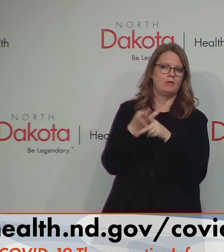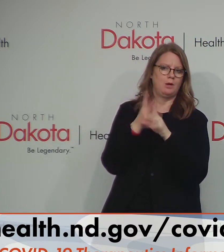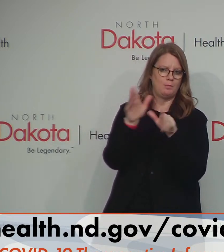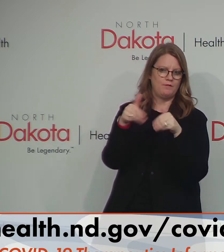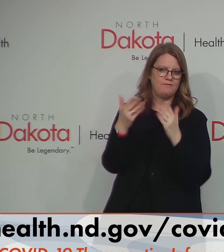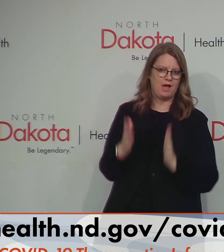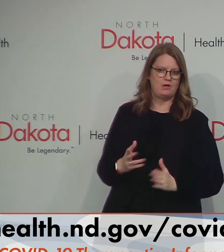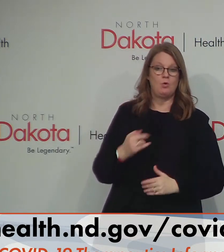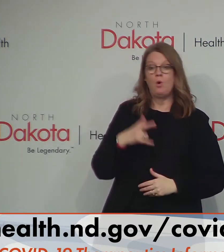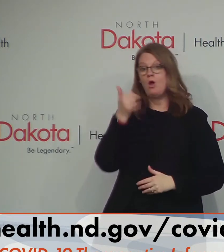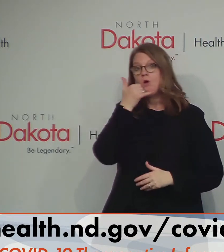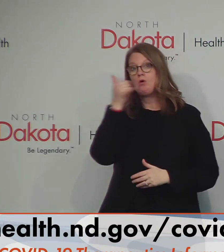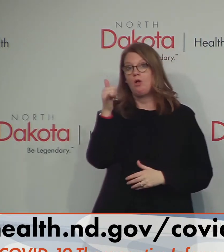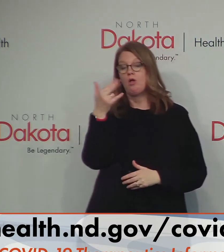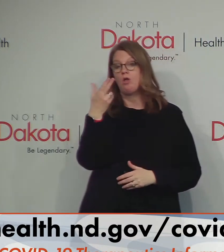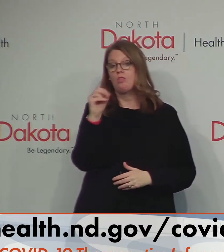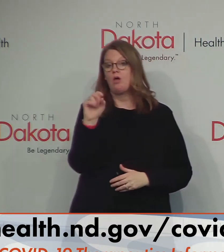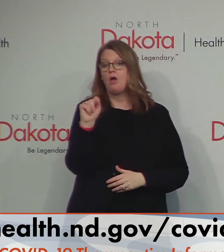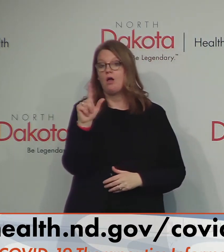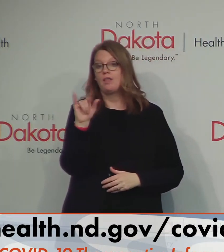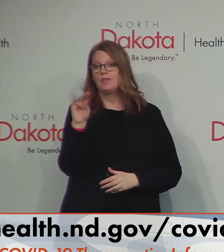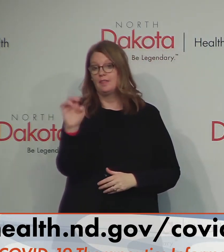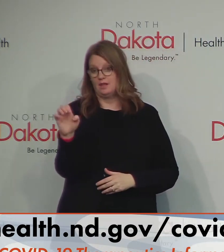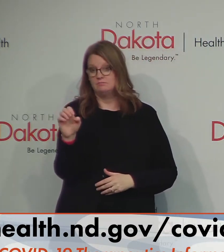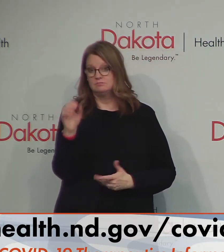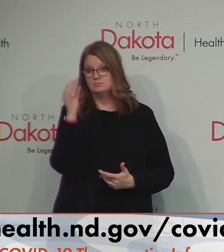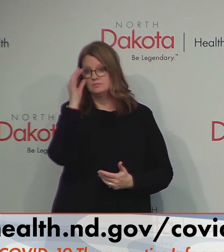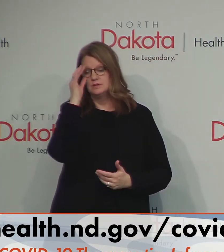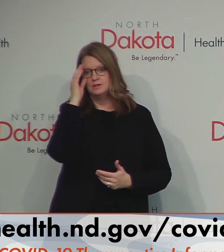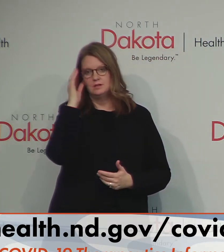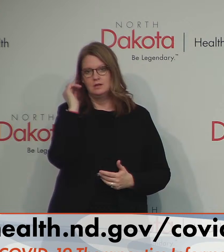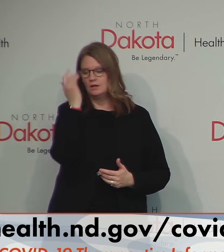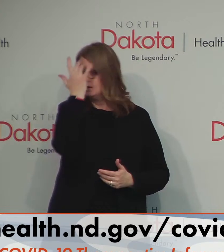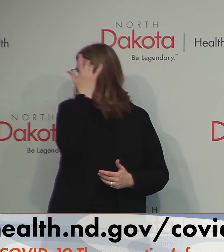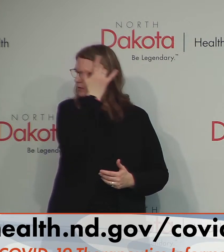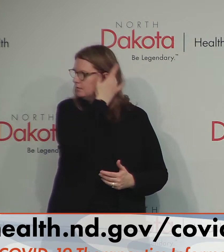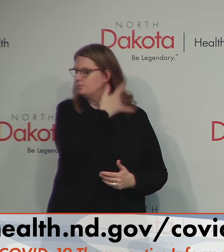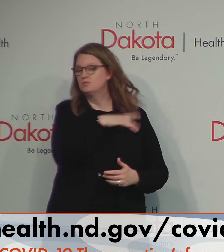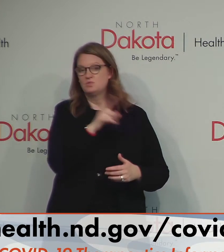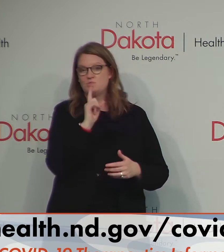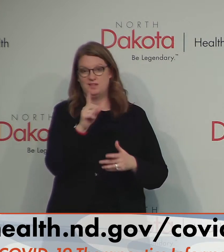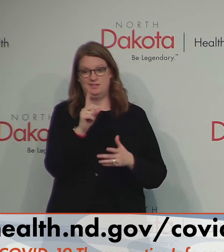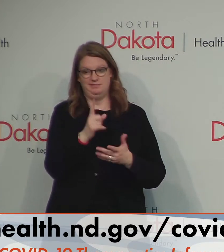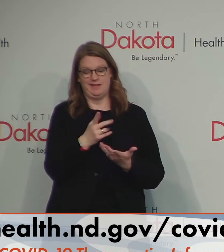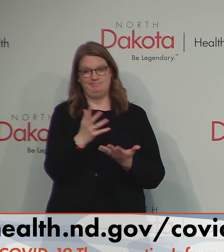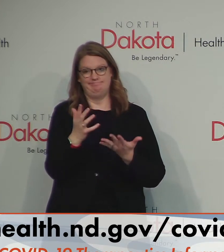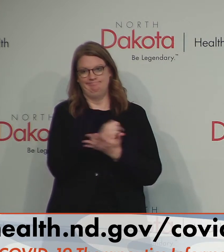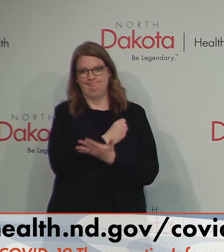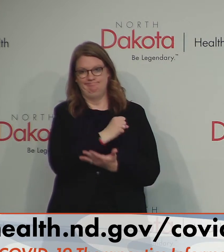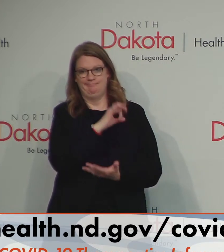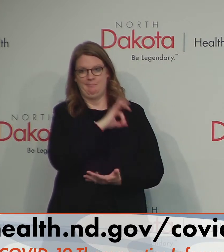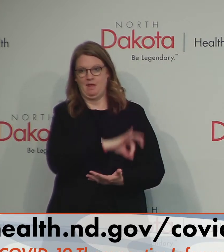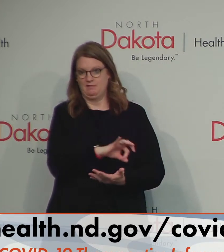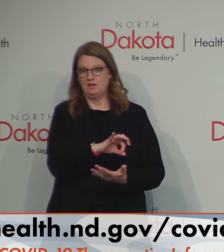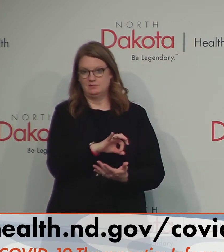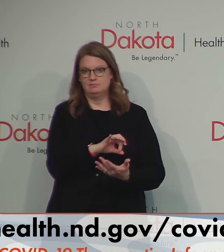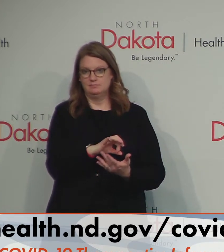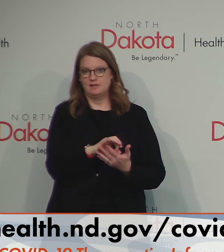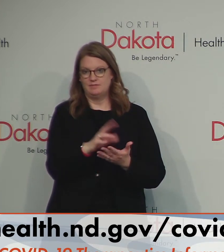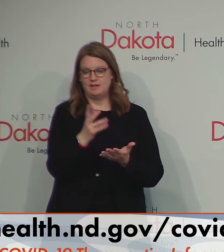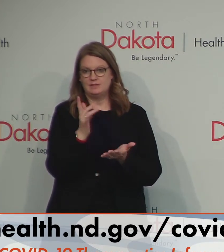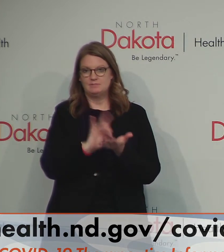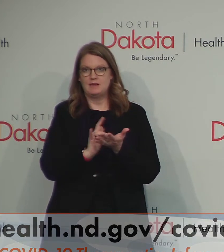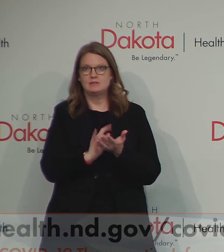center to get more information about the life-saving capability of these therapeutics. Next topic is long-term